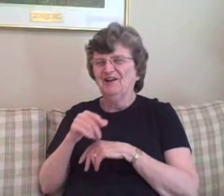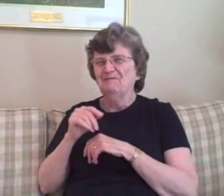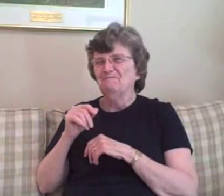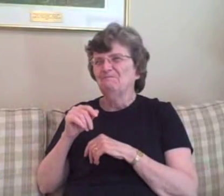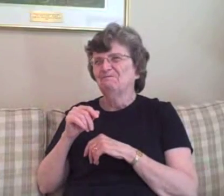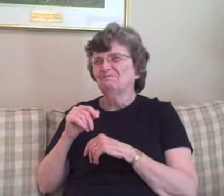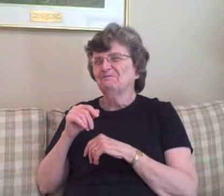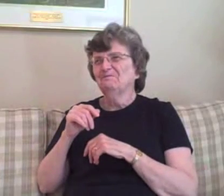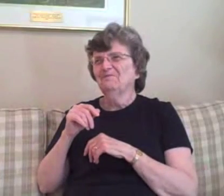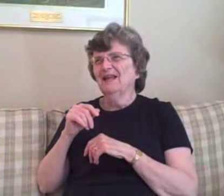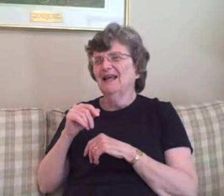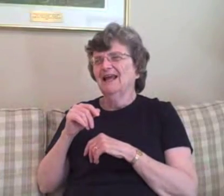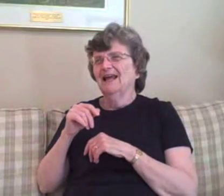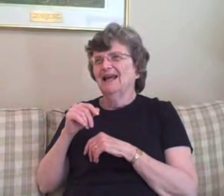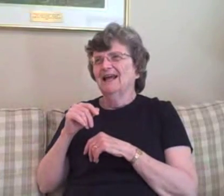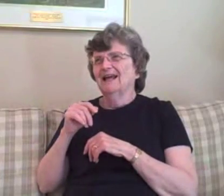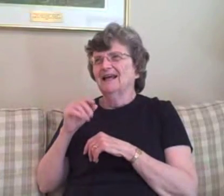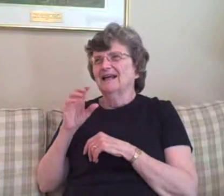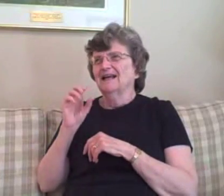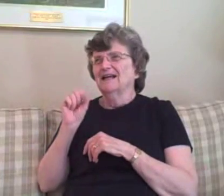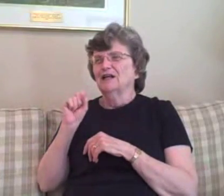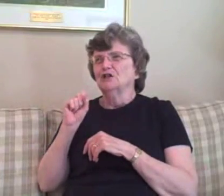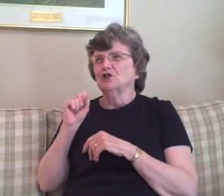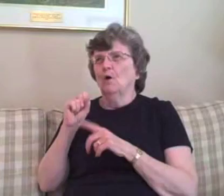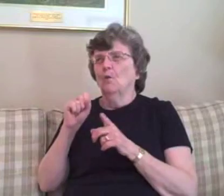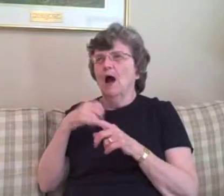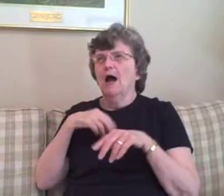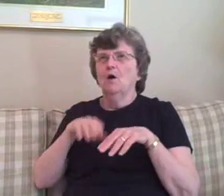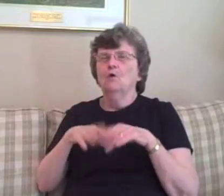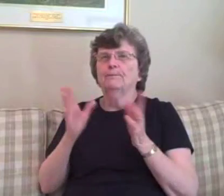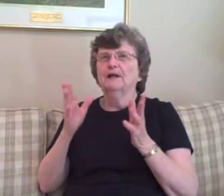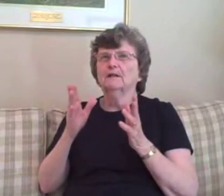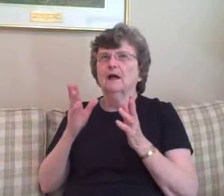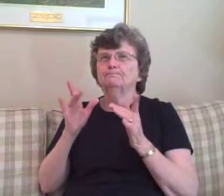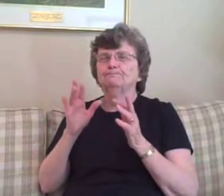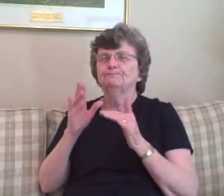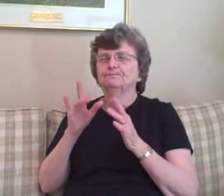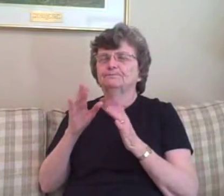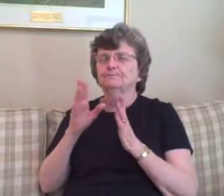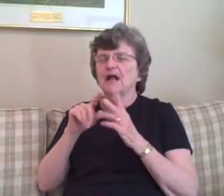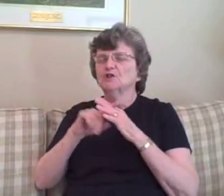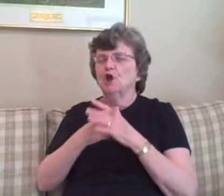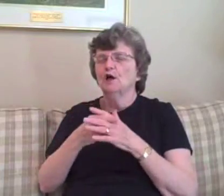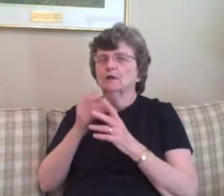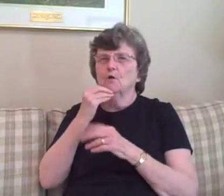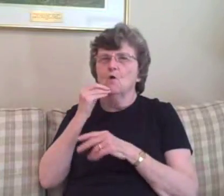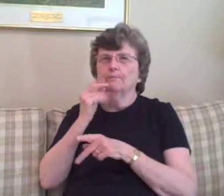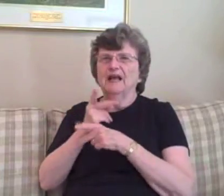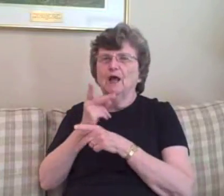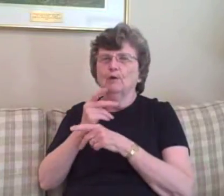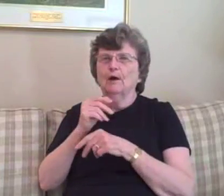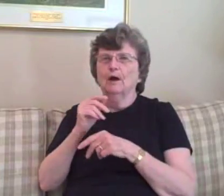the big joy of many deaf people there. So I I started a